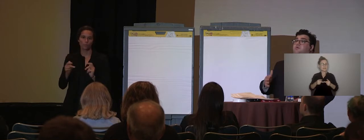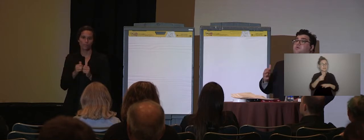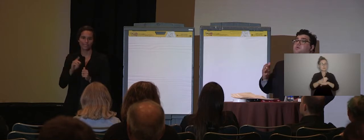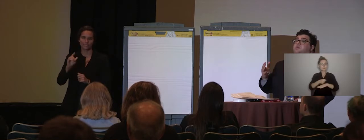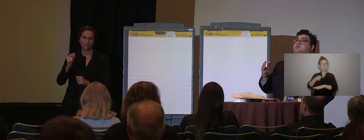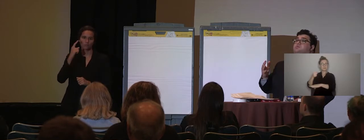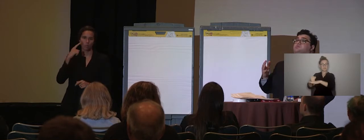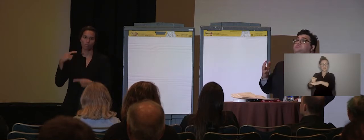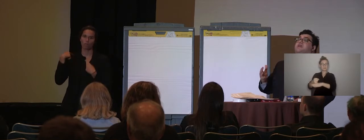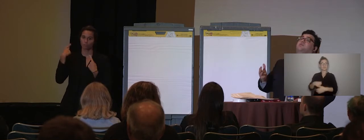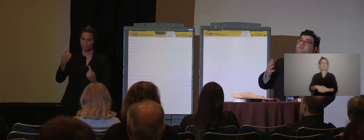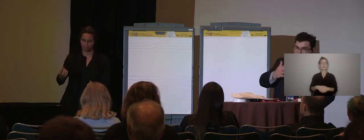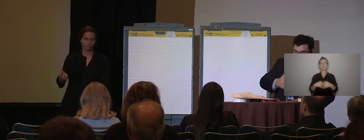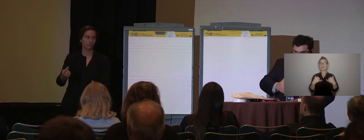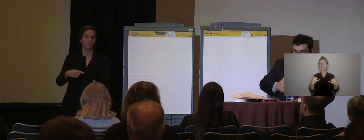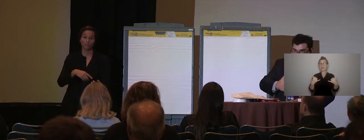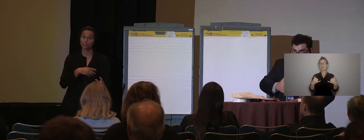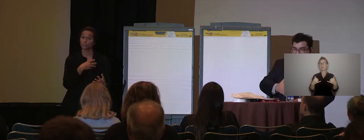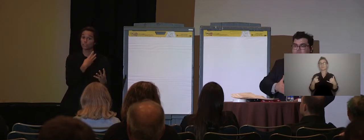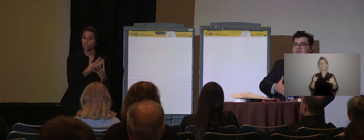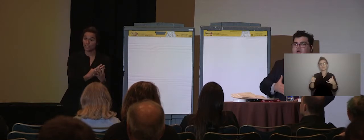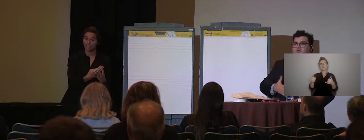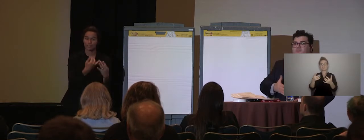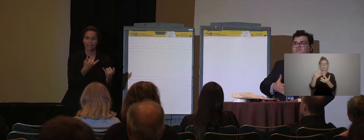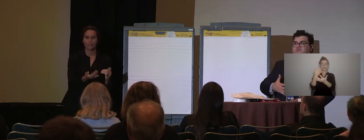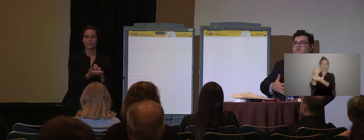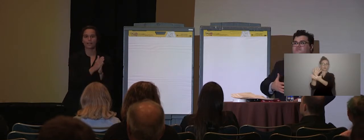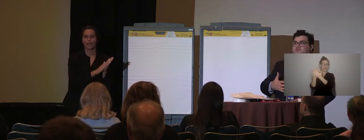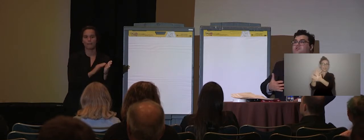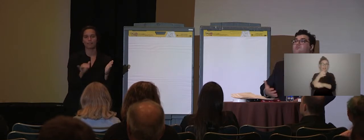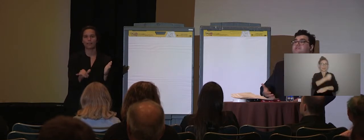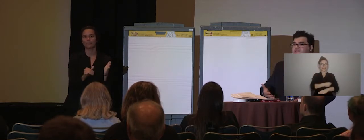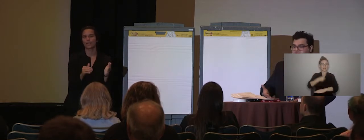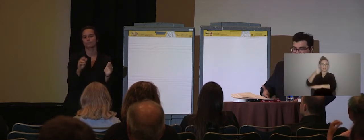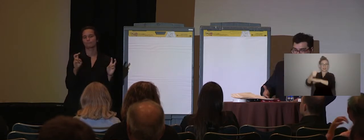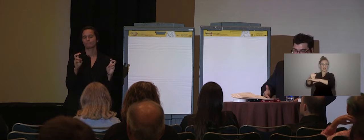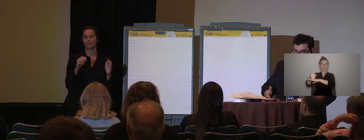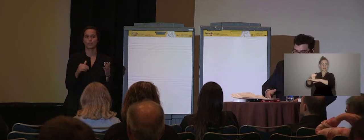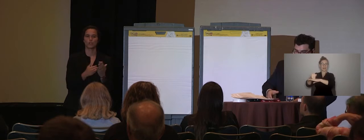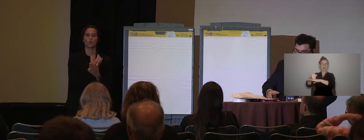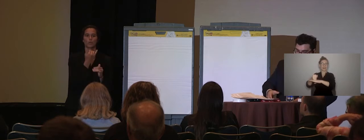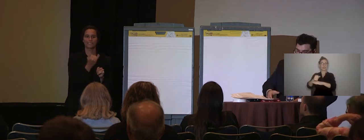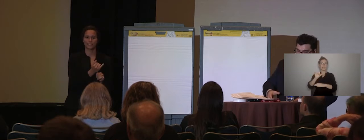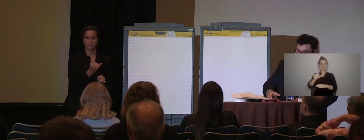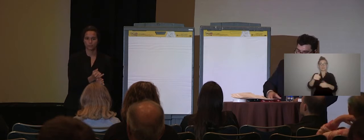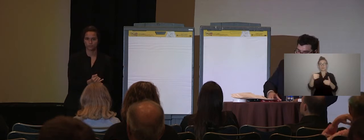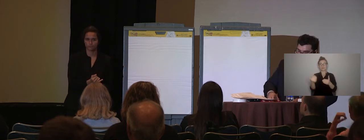time. Jails have now become sort of the new institutions.